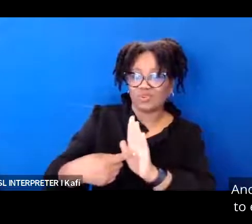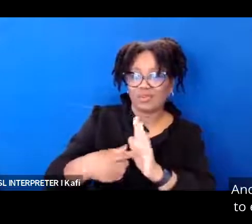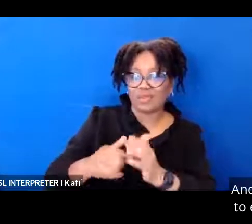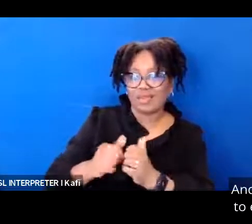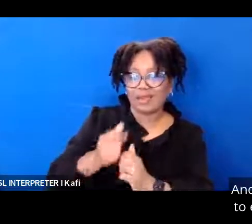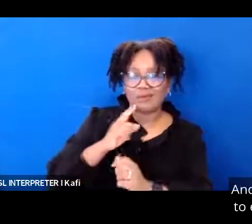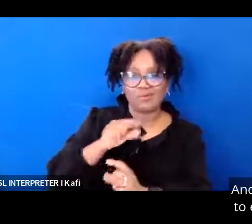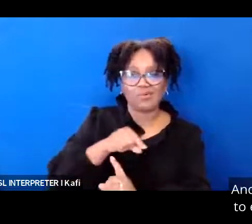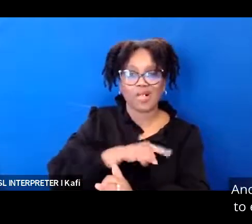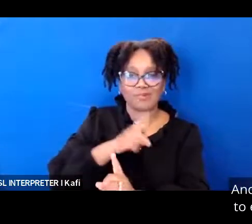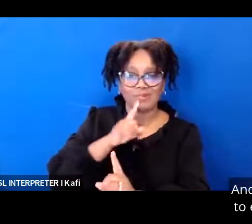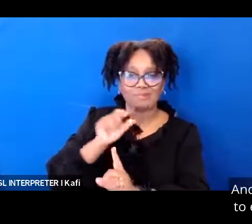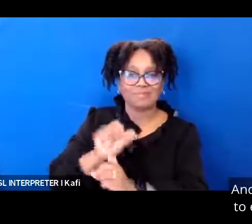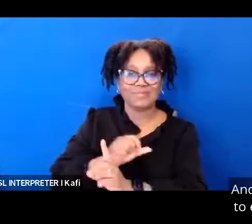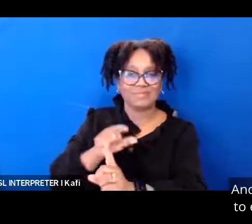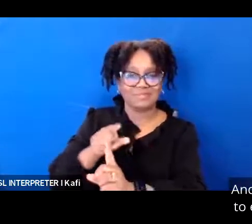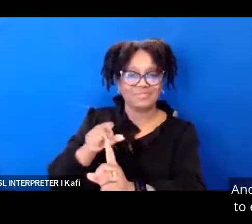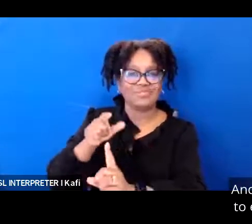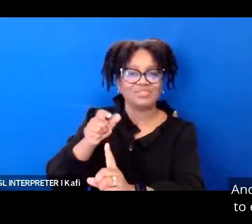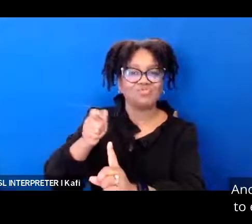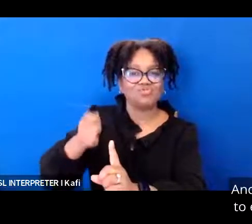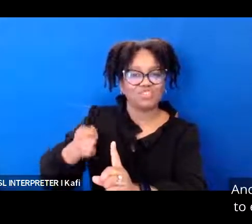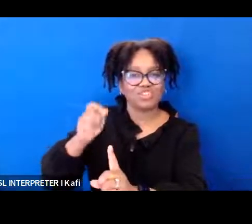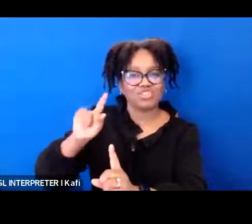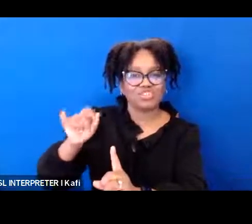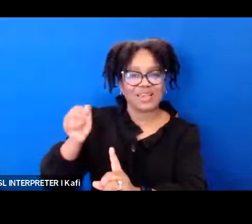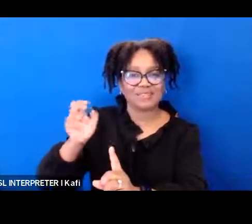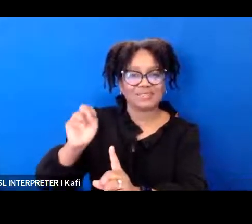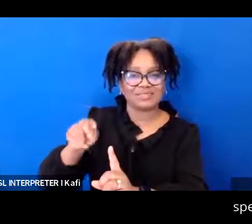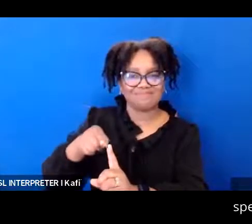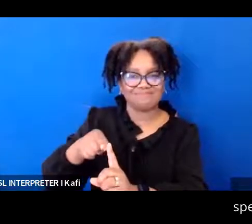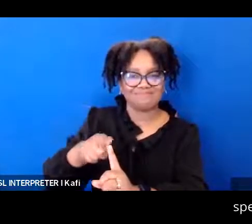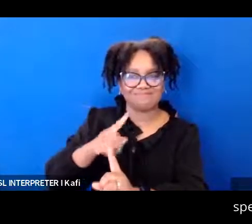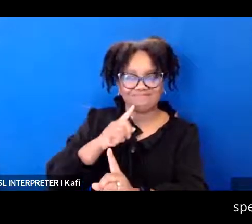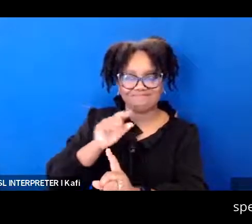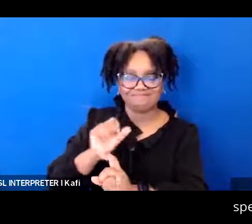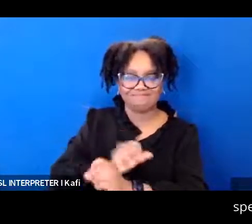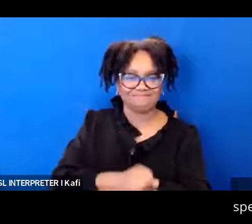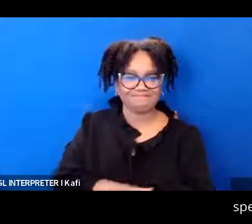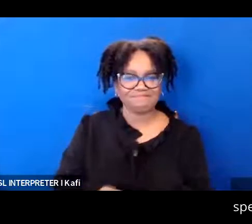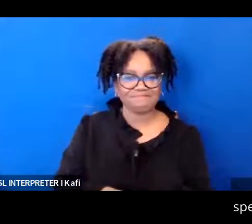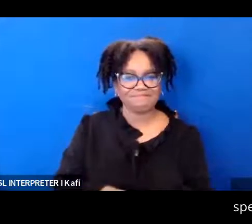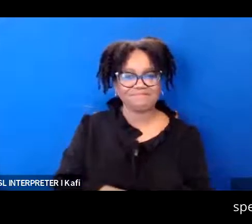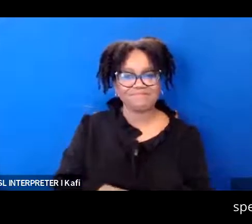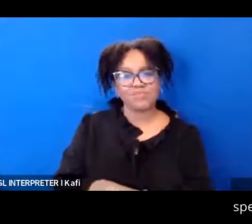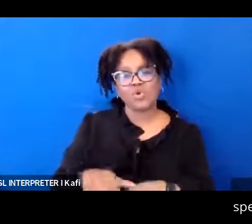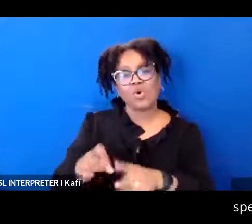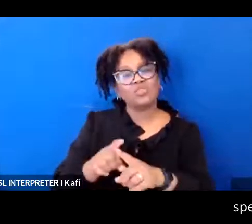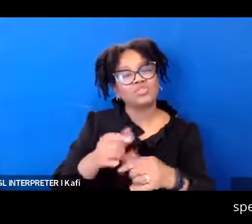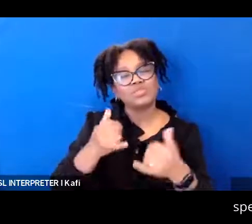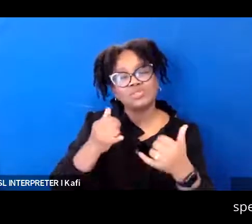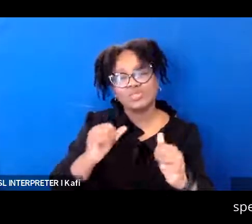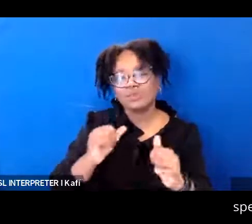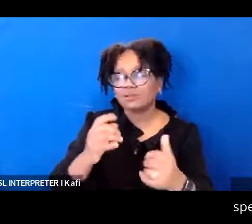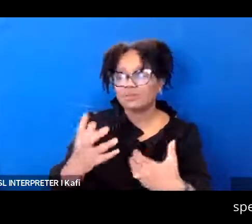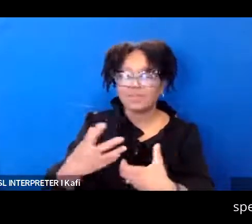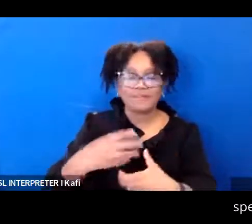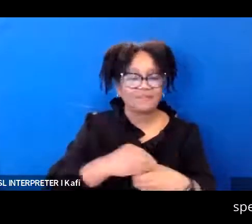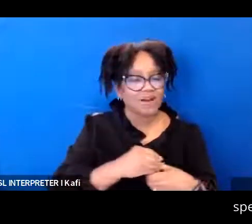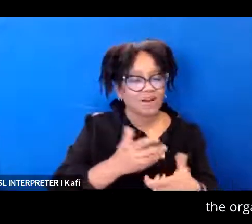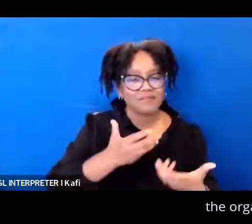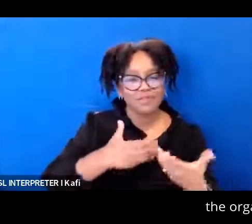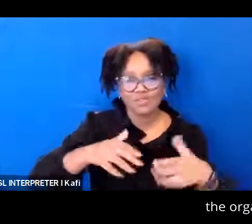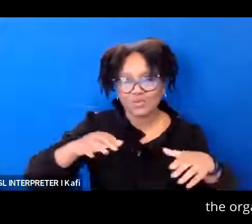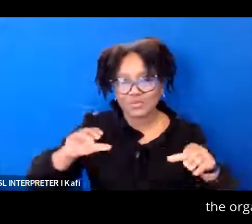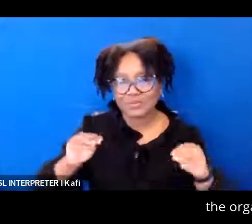um please continue to engage on social media you can follow the speakers that spoke today